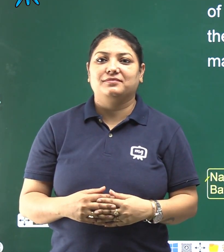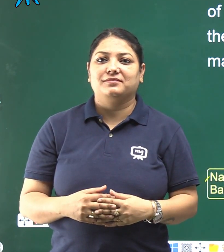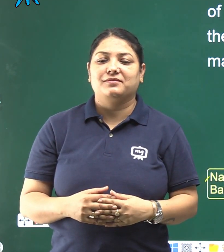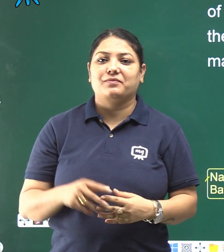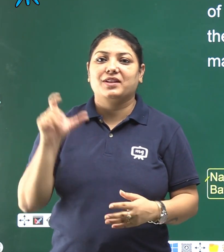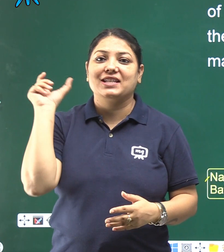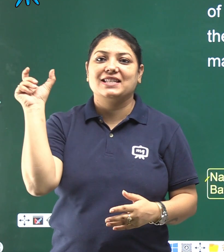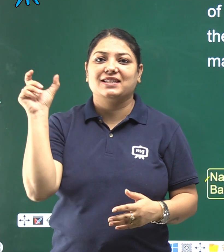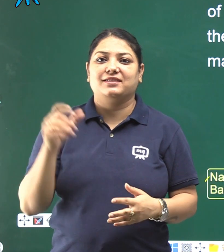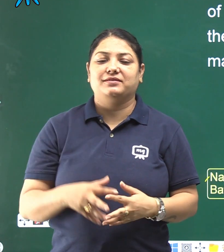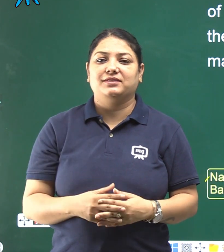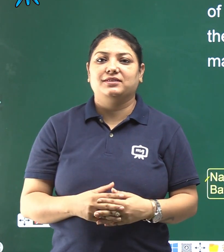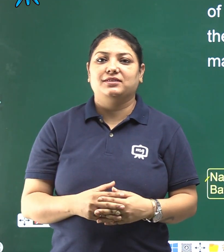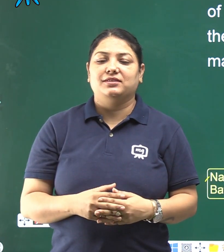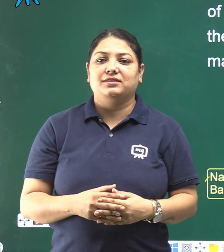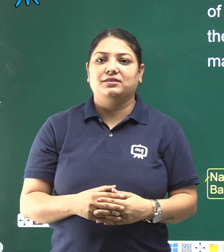incident.